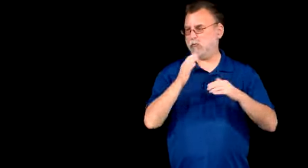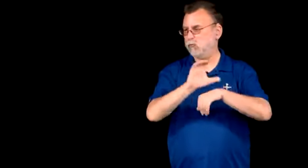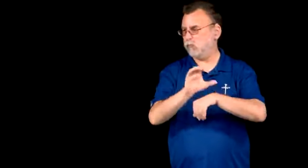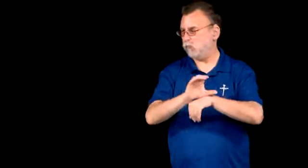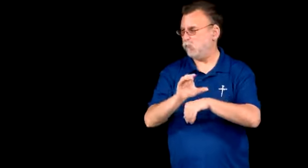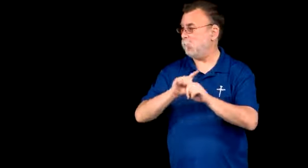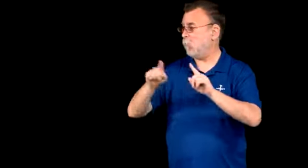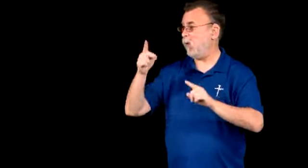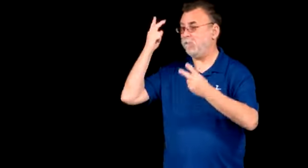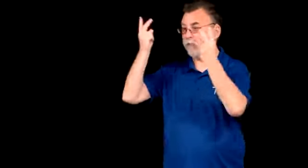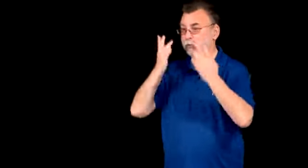So PDC,